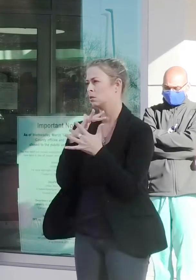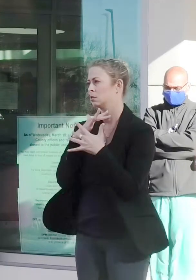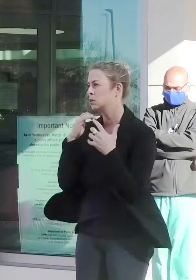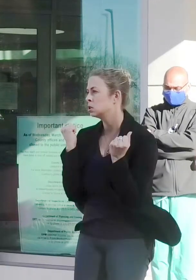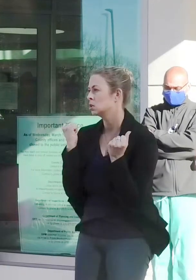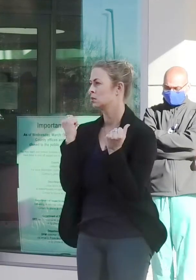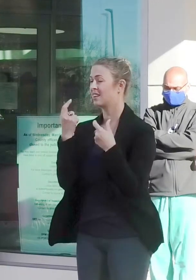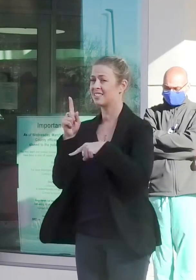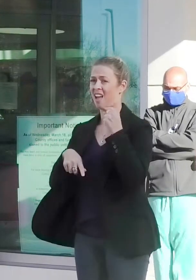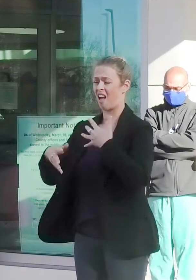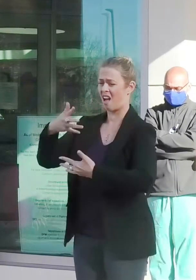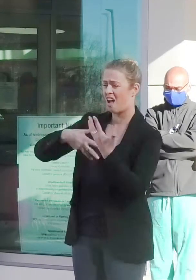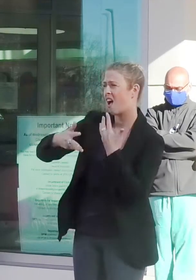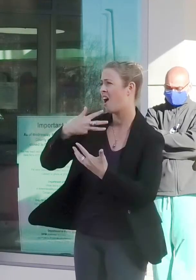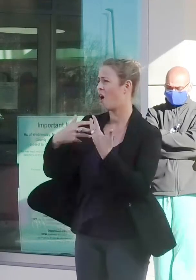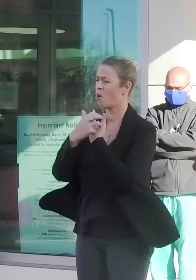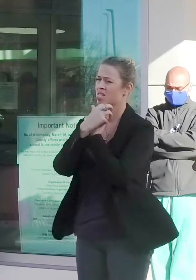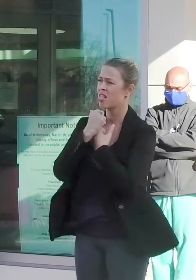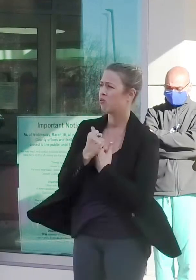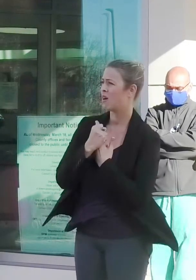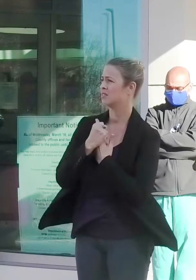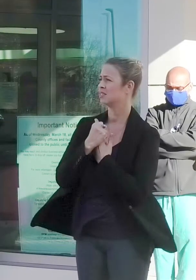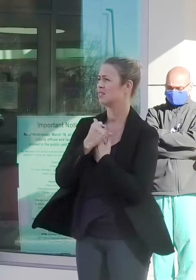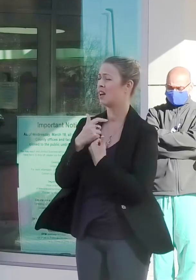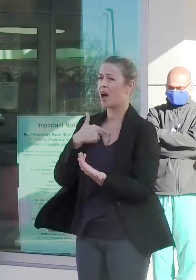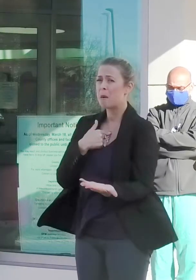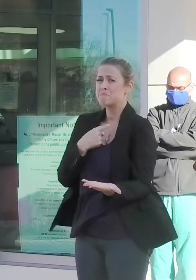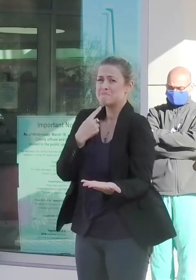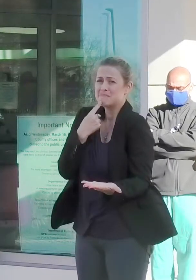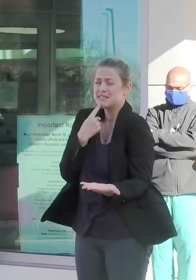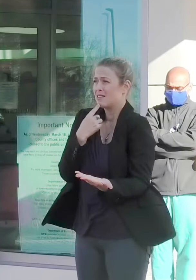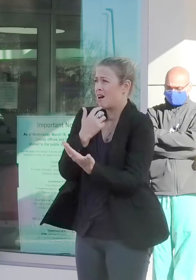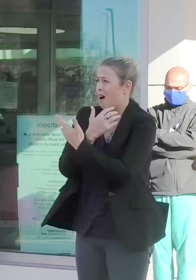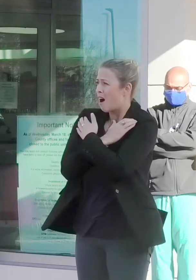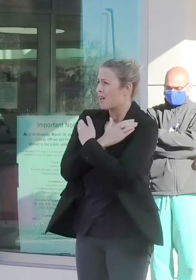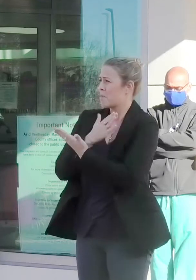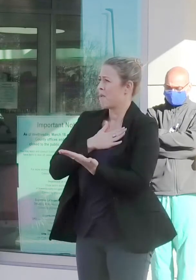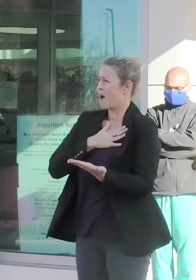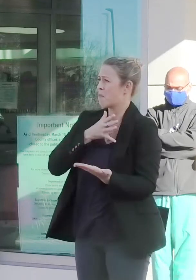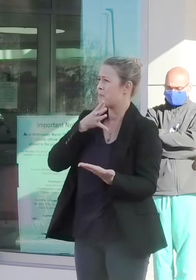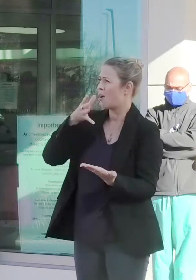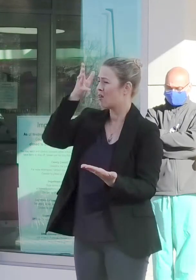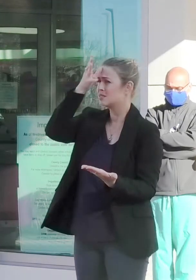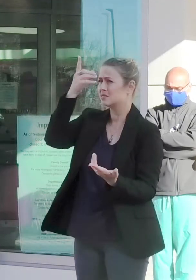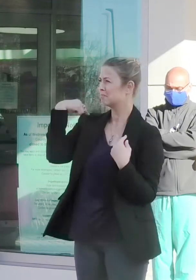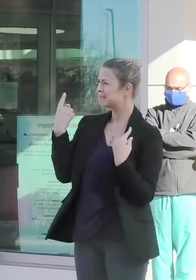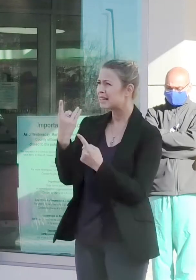for one, have missed not being able to hug my parents for 8 months.